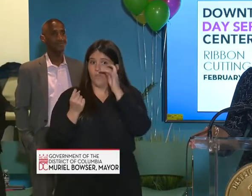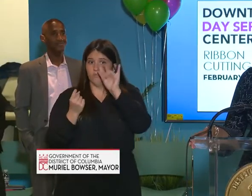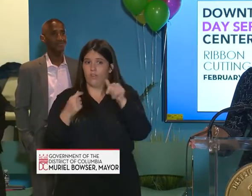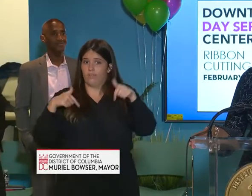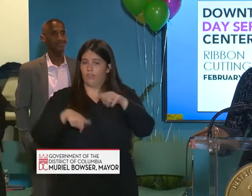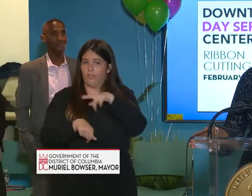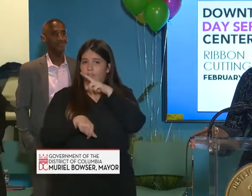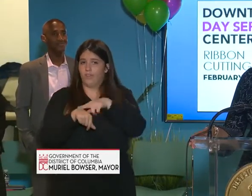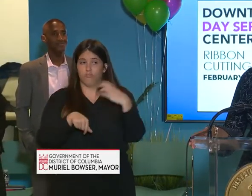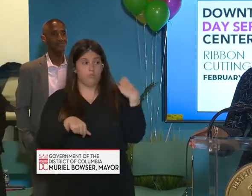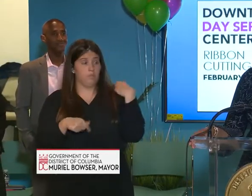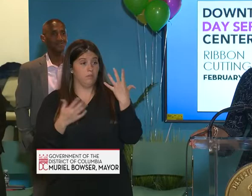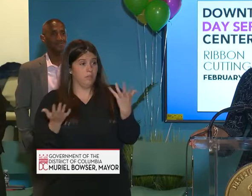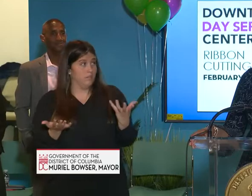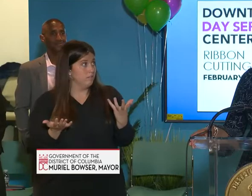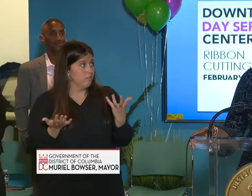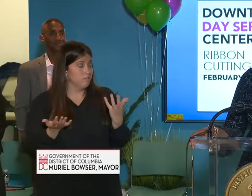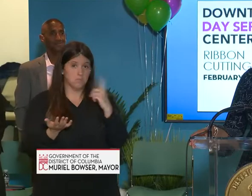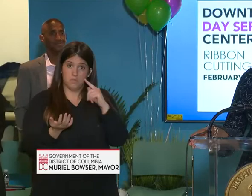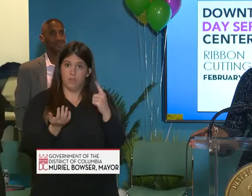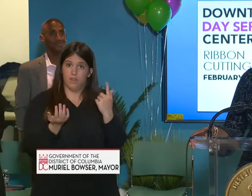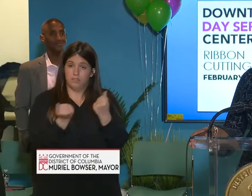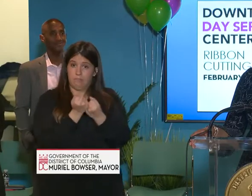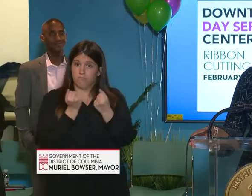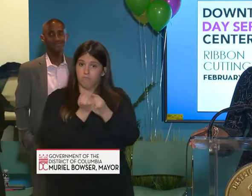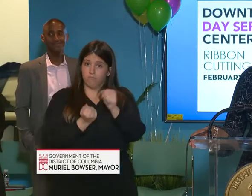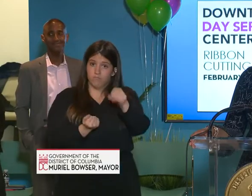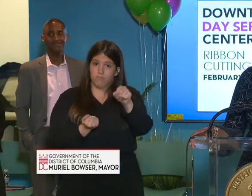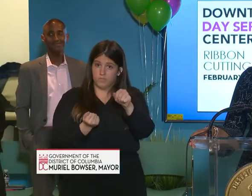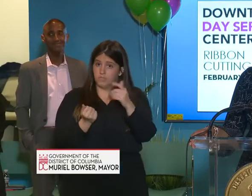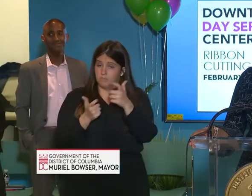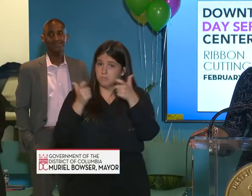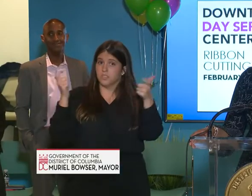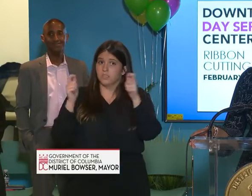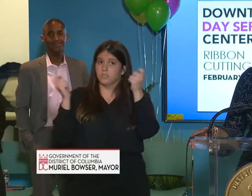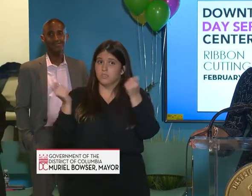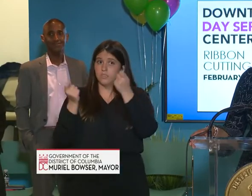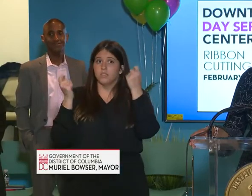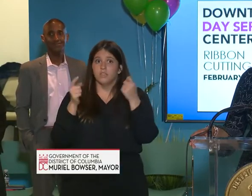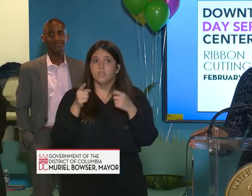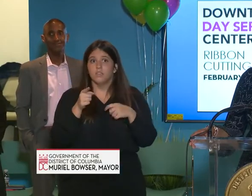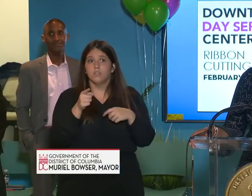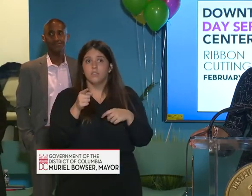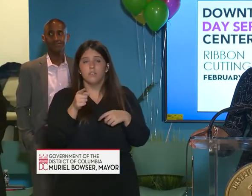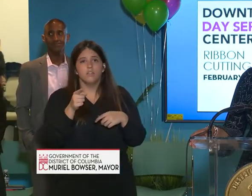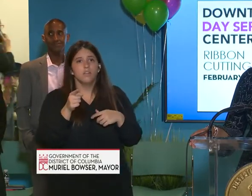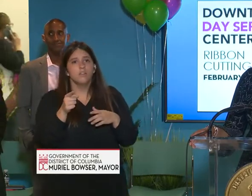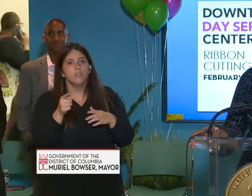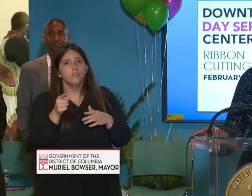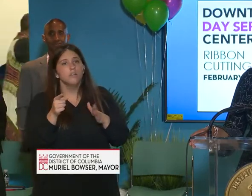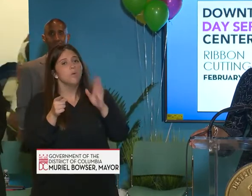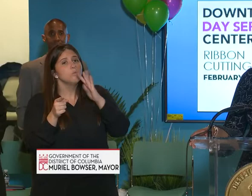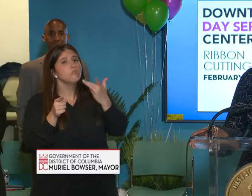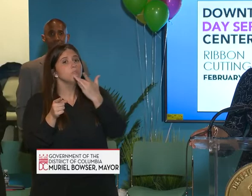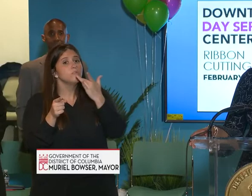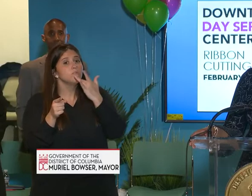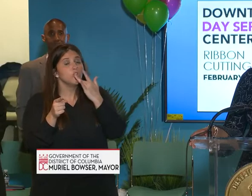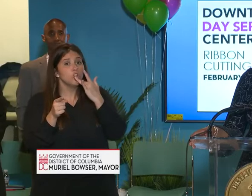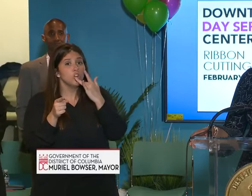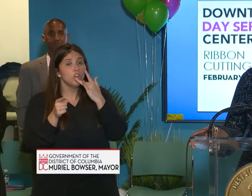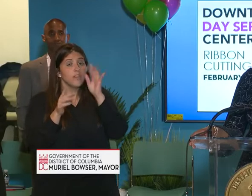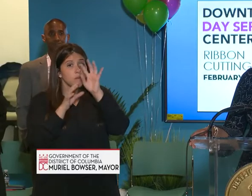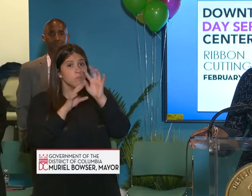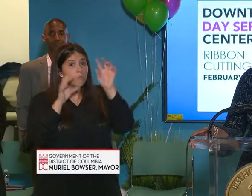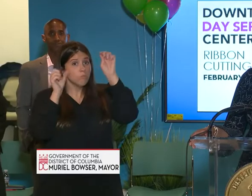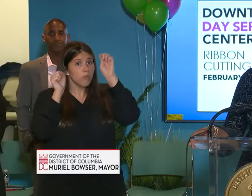on a big, big celebration. Would you prefer, it sounds like would you prefer that the